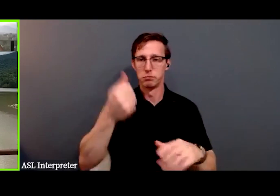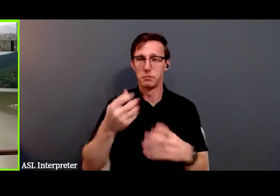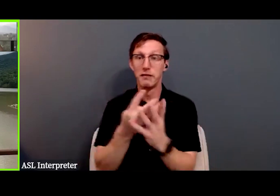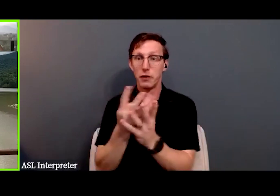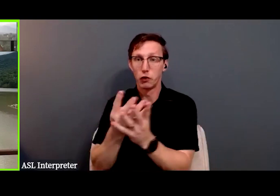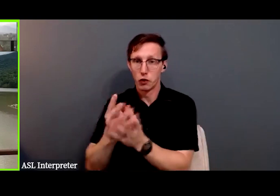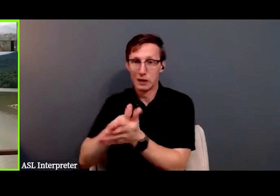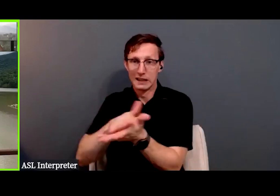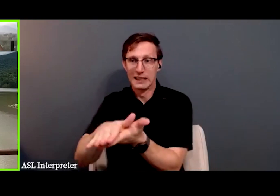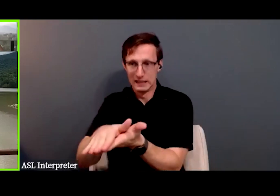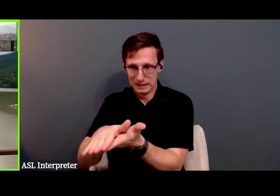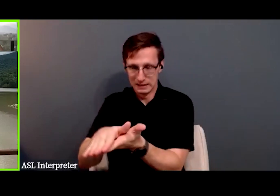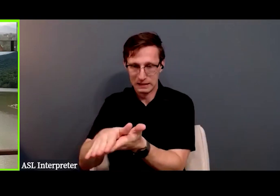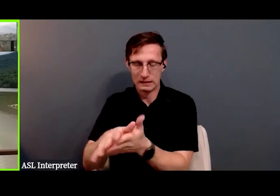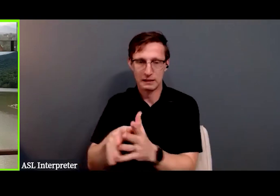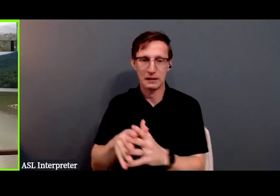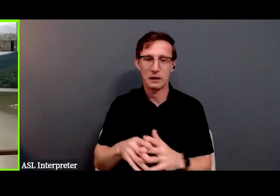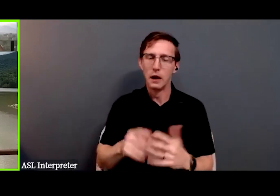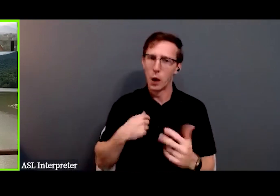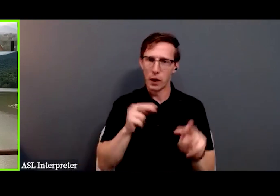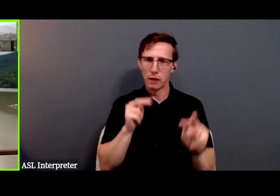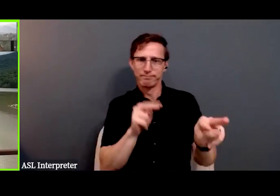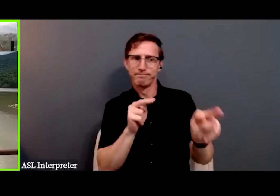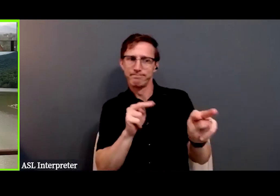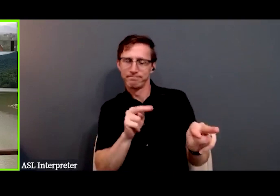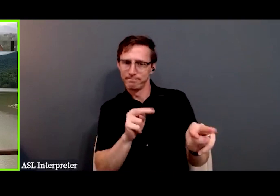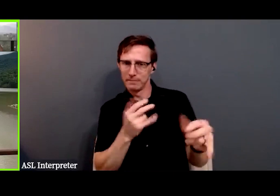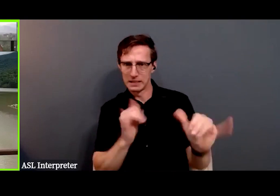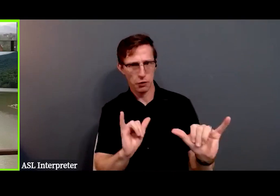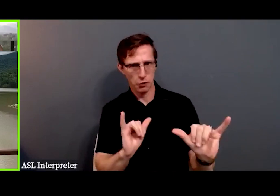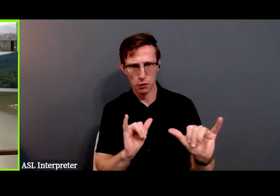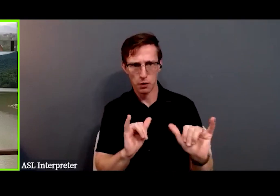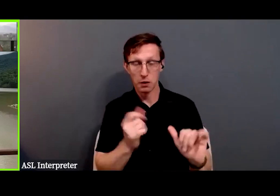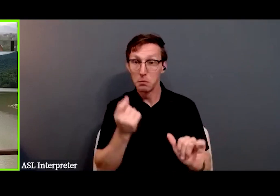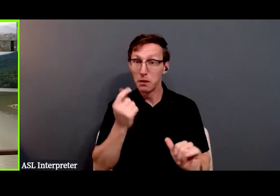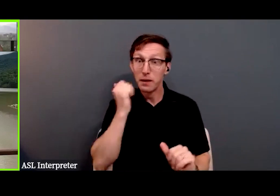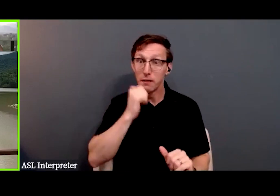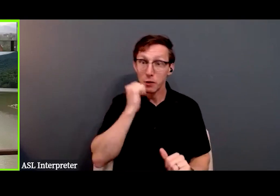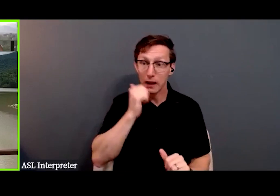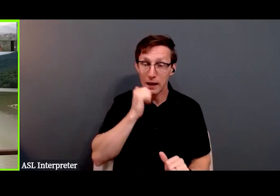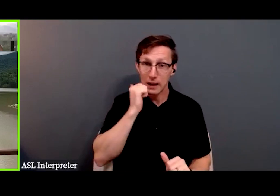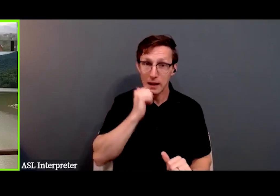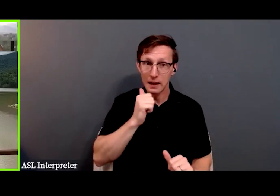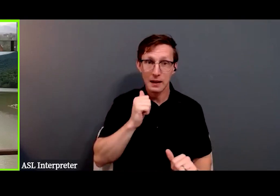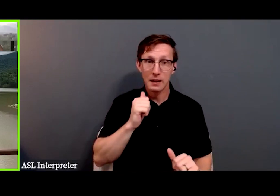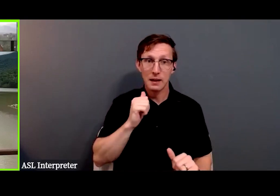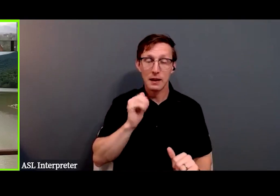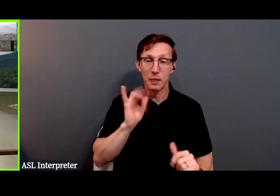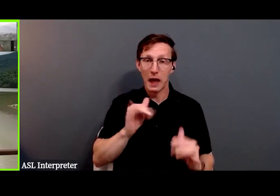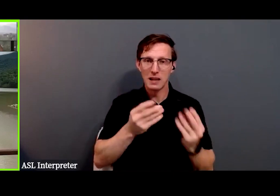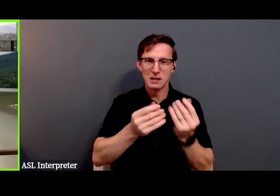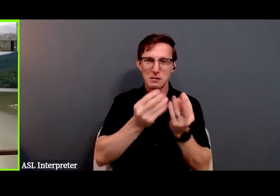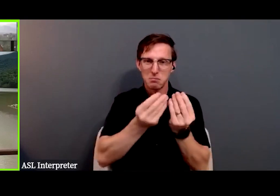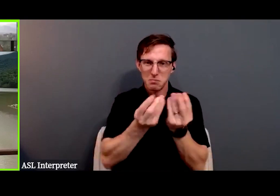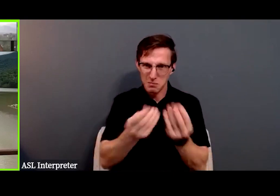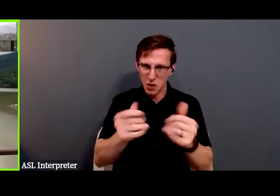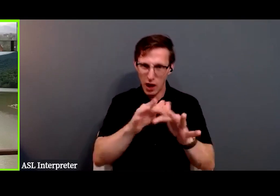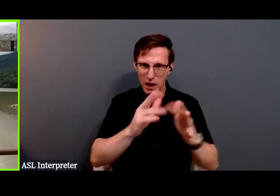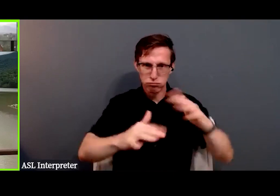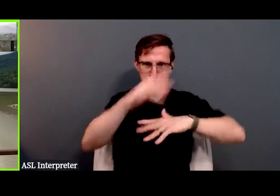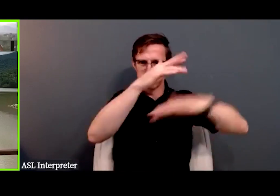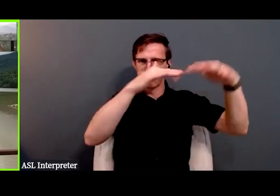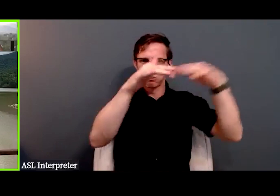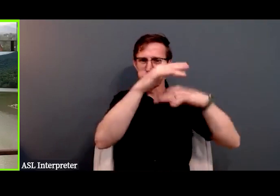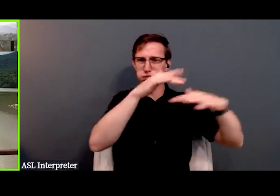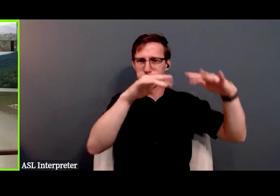we're monitoring. But what happens is every day that passes, the turbidity in that water begins to settle. That's a